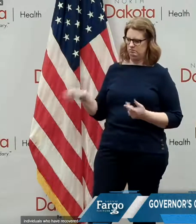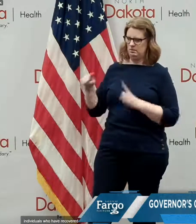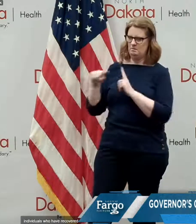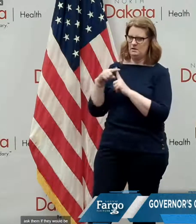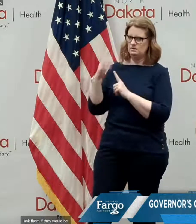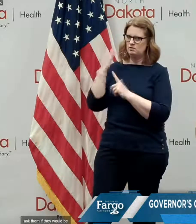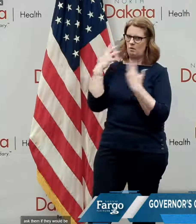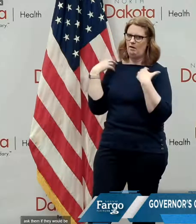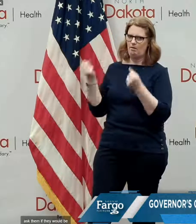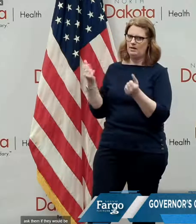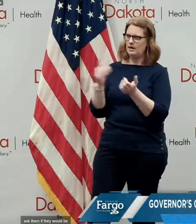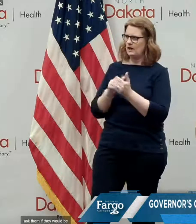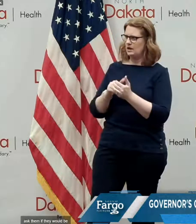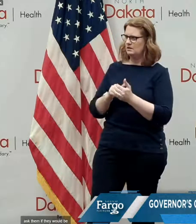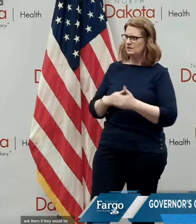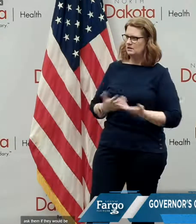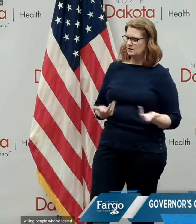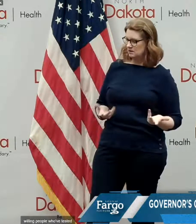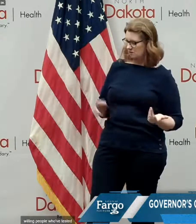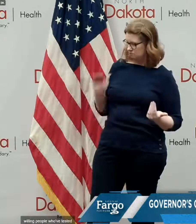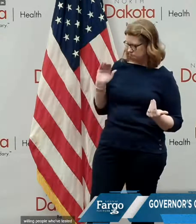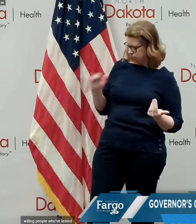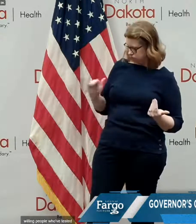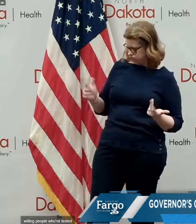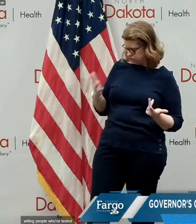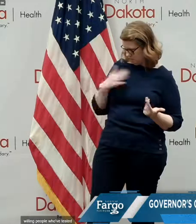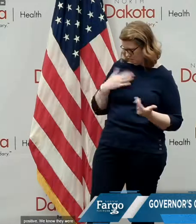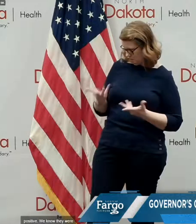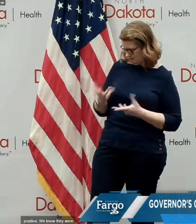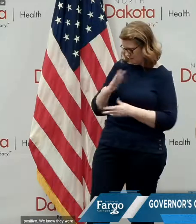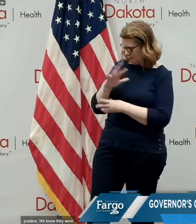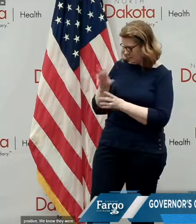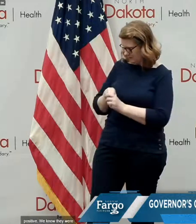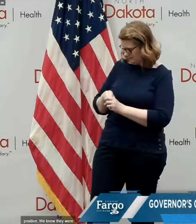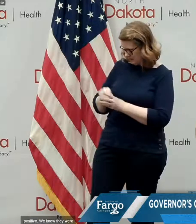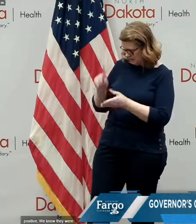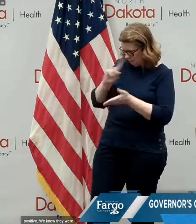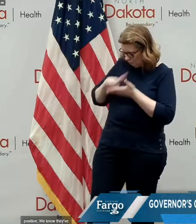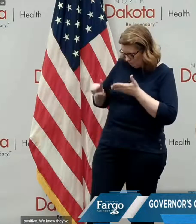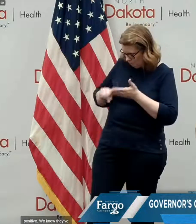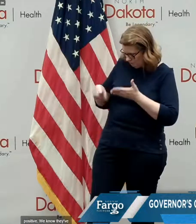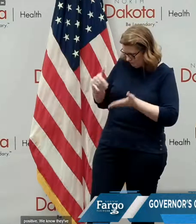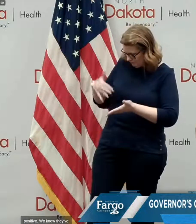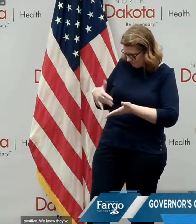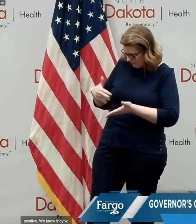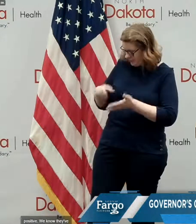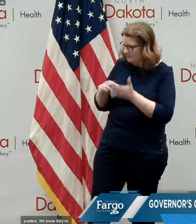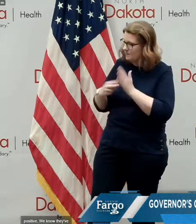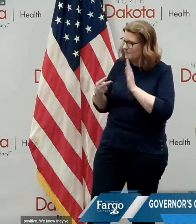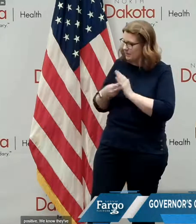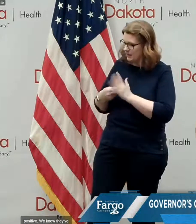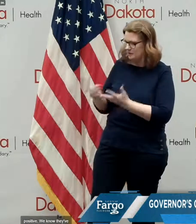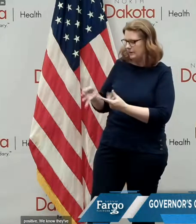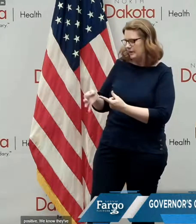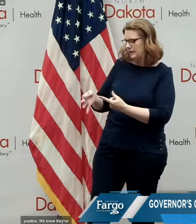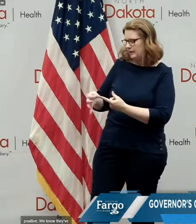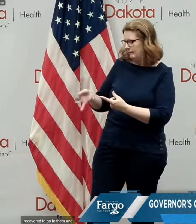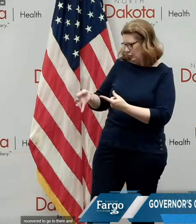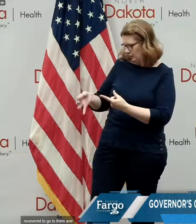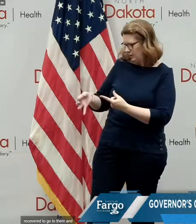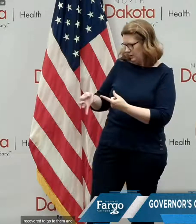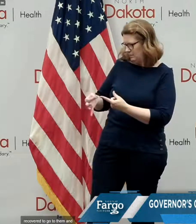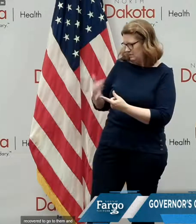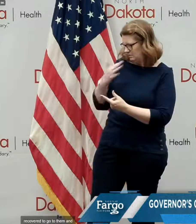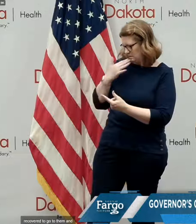recovered, to go to them and say, would you be willing to participate in a study? where we would do the finger prick,